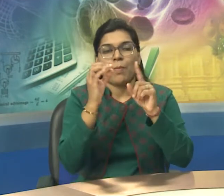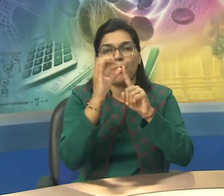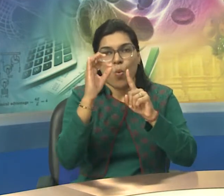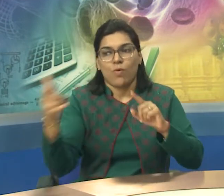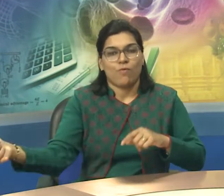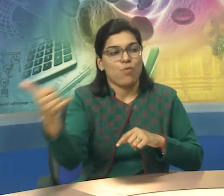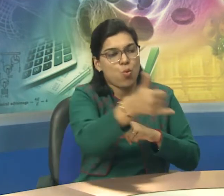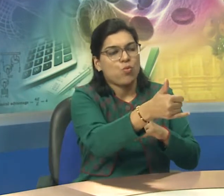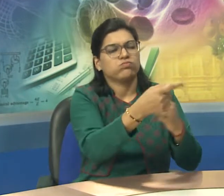BPO.